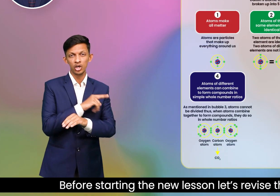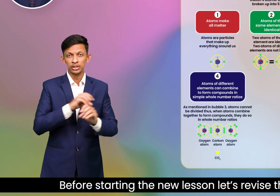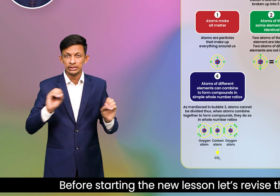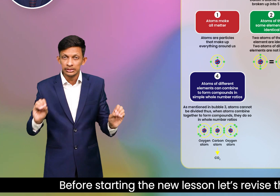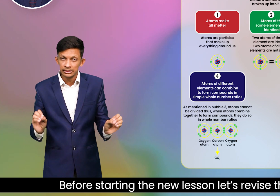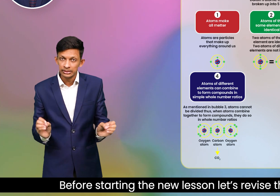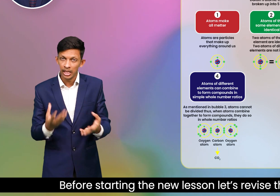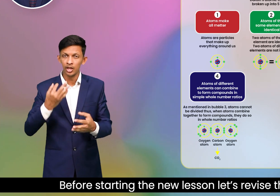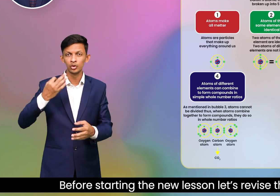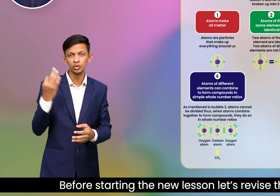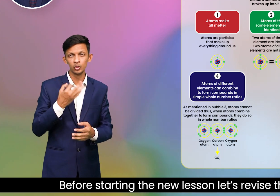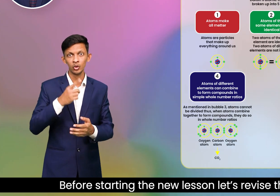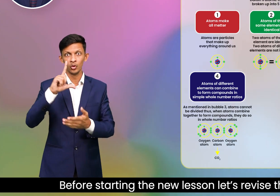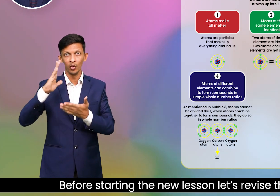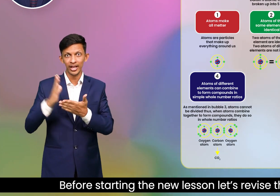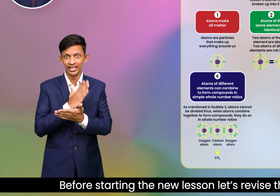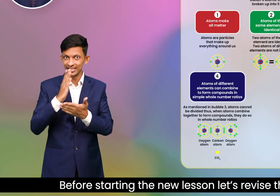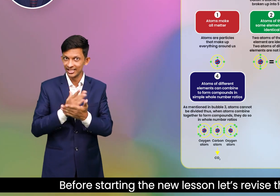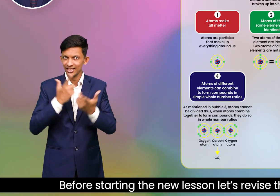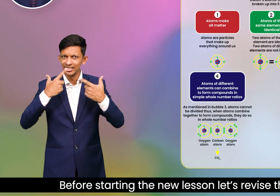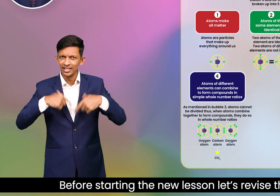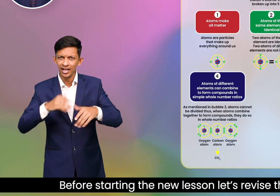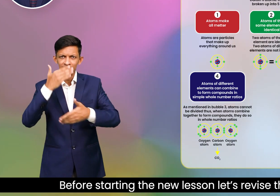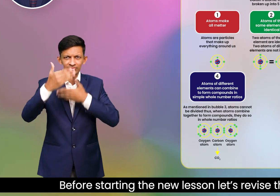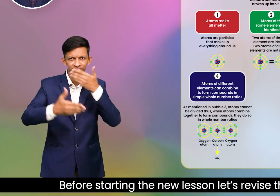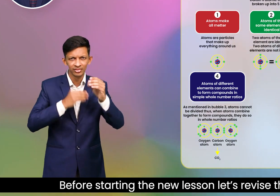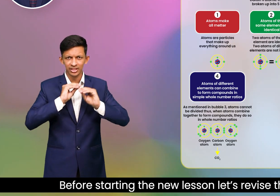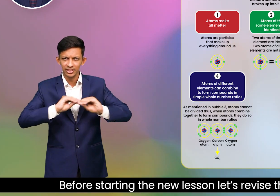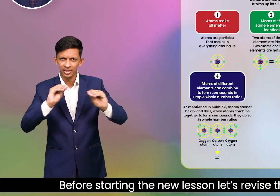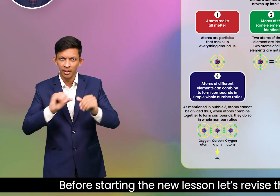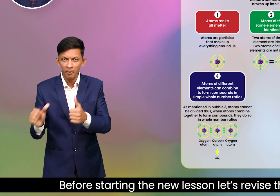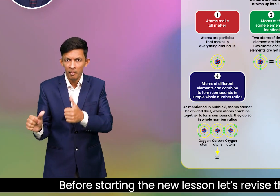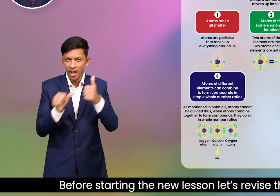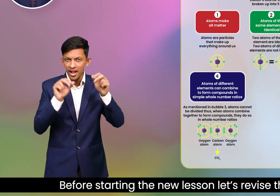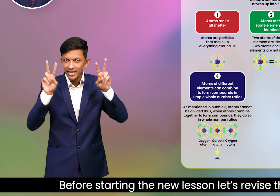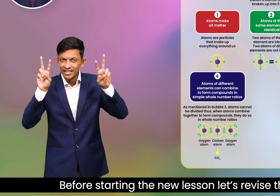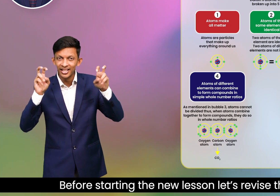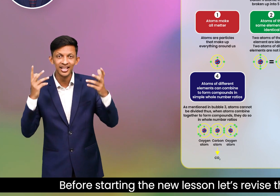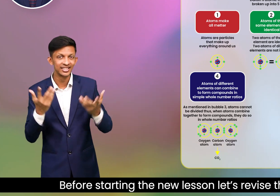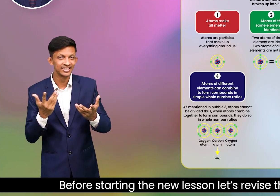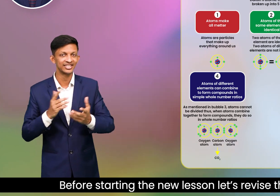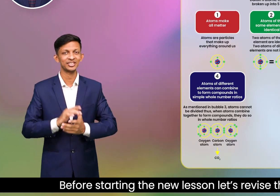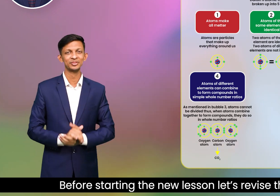Before starting the new lesson, let's revise the previous topic.